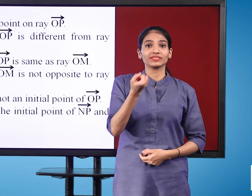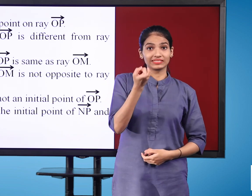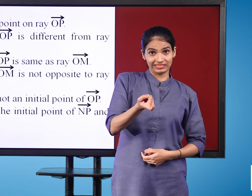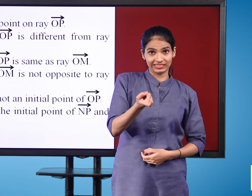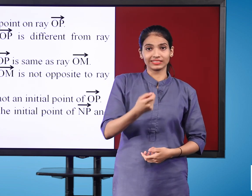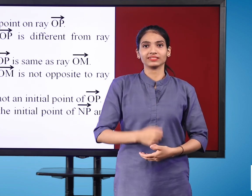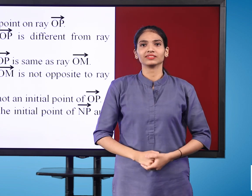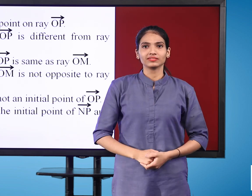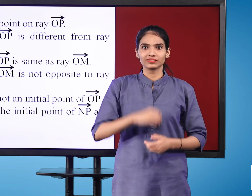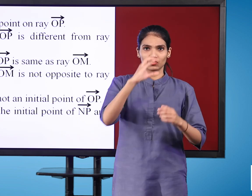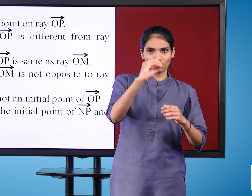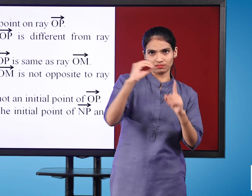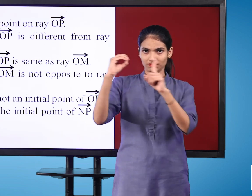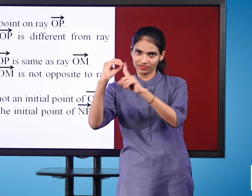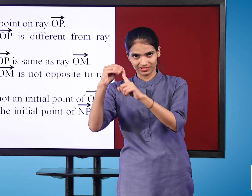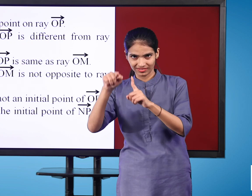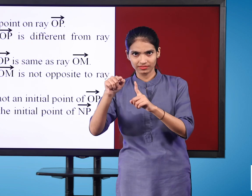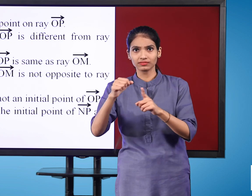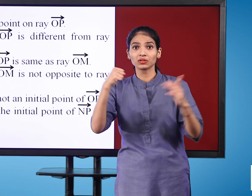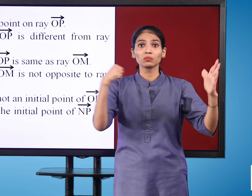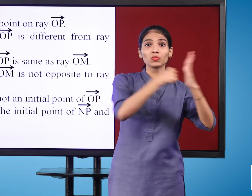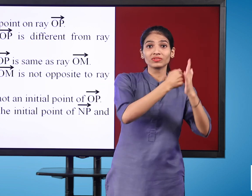J. O is not an initial point of OP.